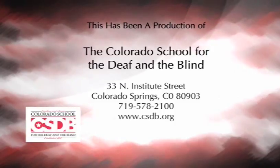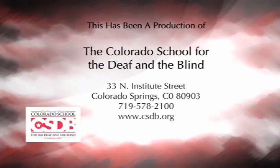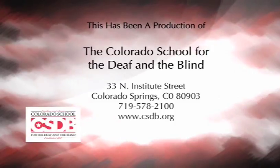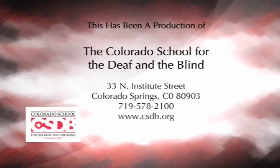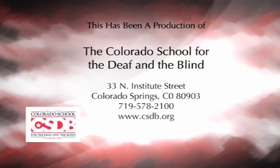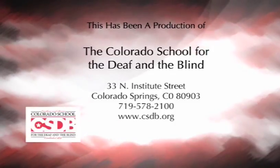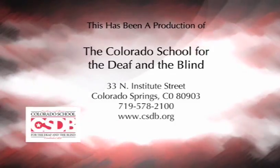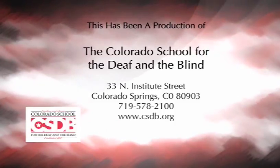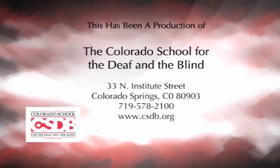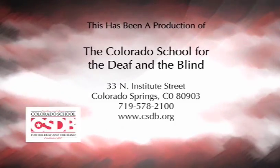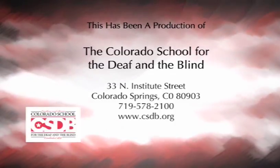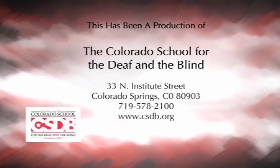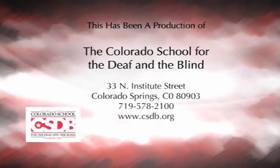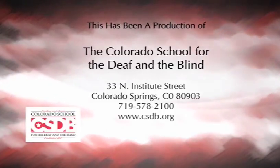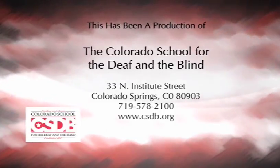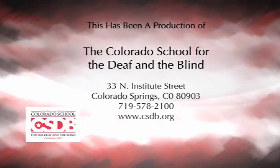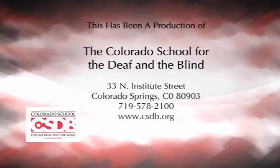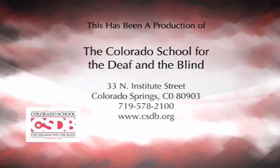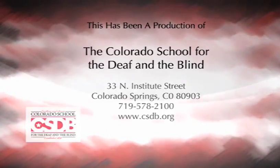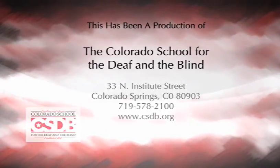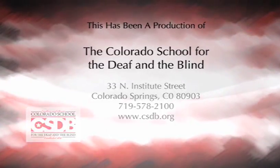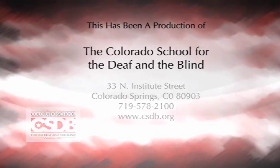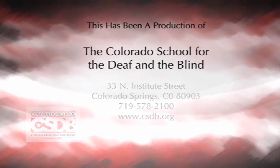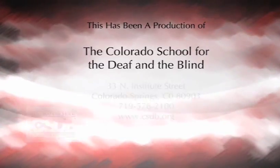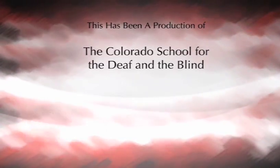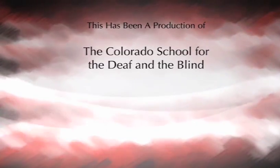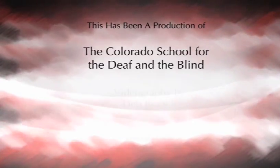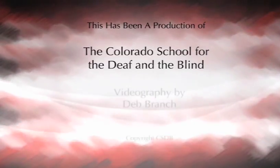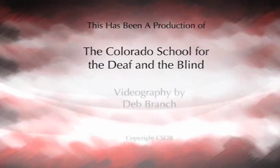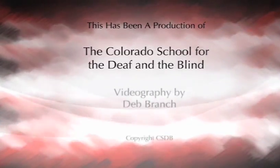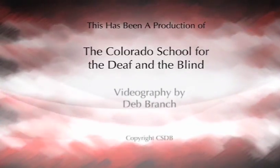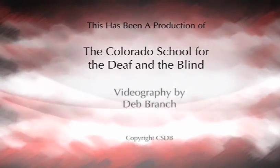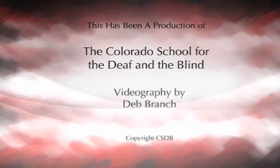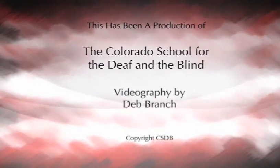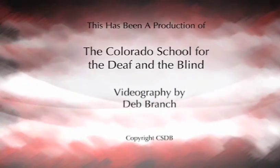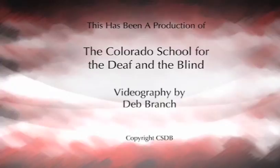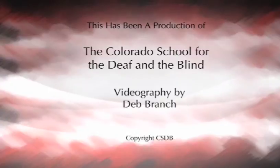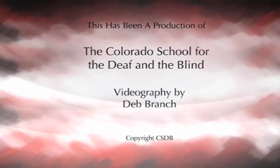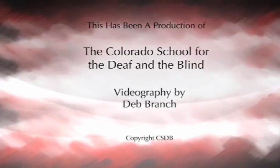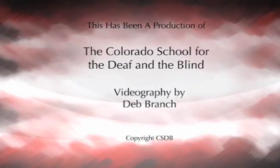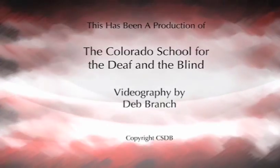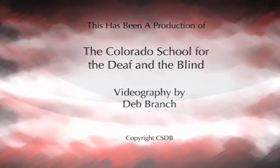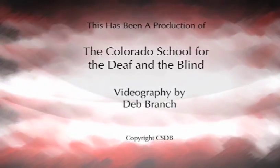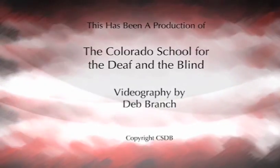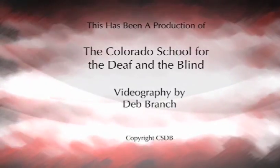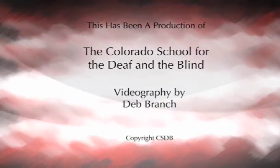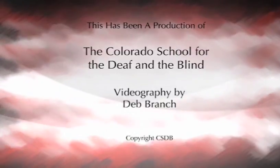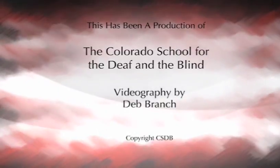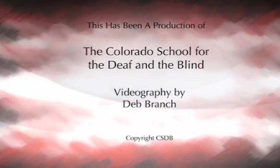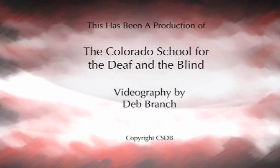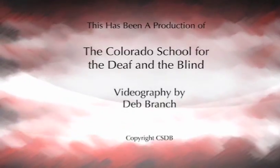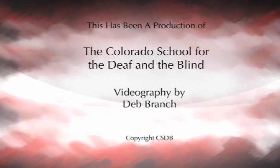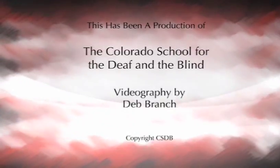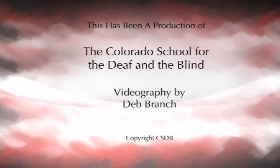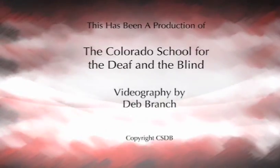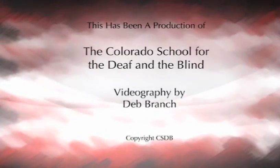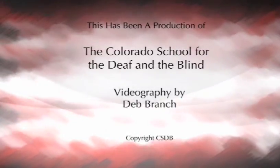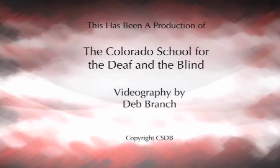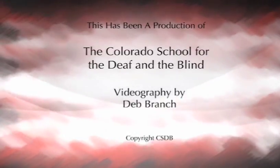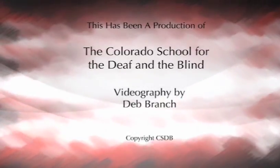719-578-2100, www.csdb.org. Videography by Deb Branch, copyright